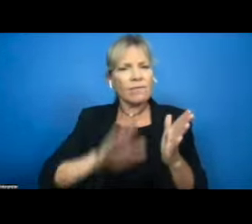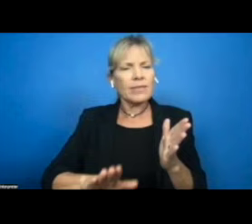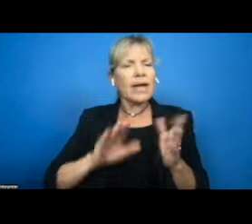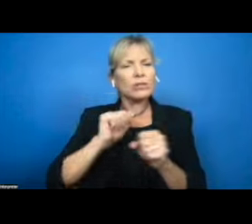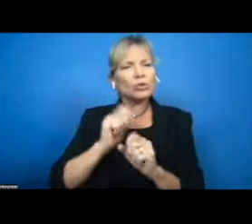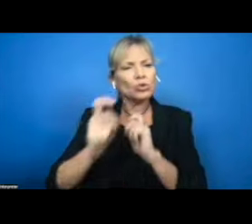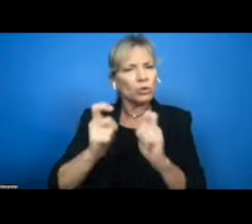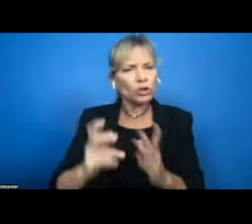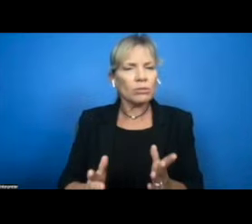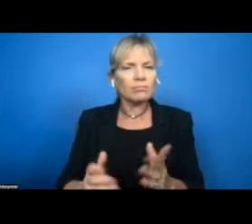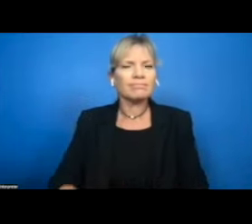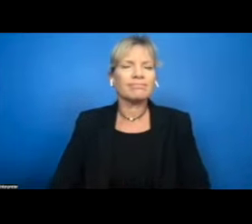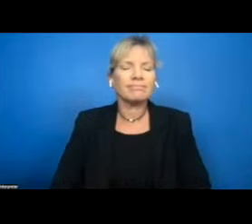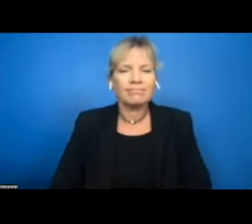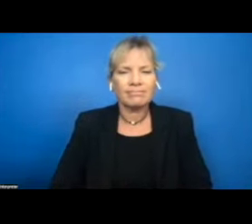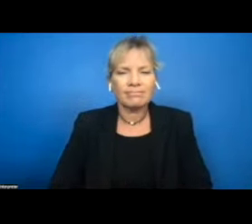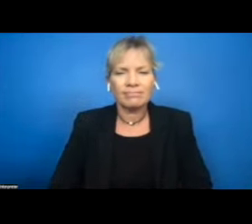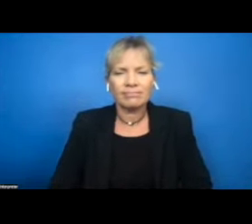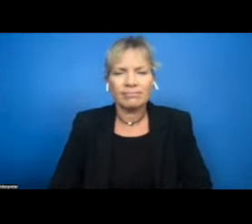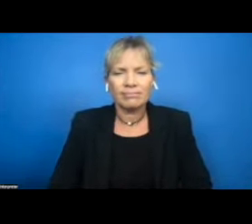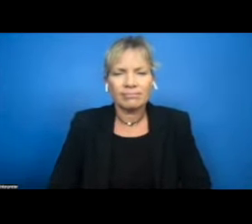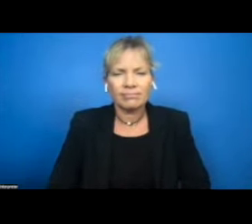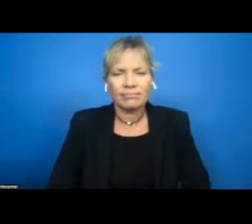stewardship. Dogaden.